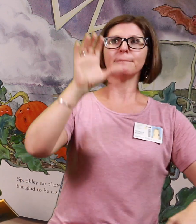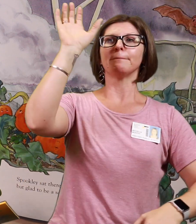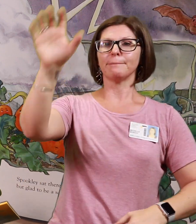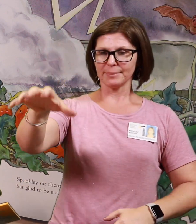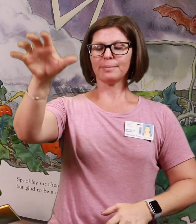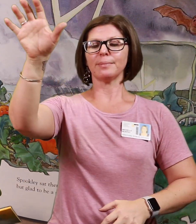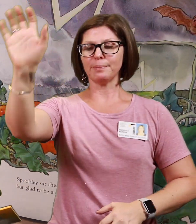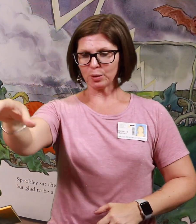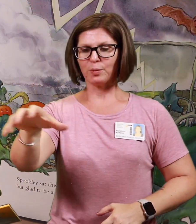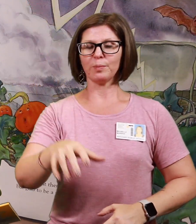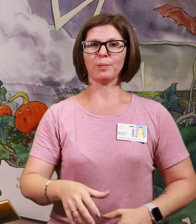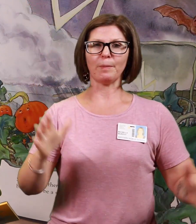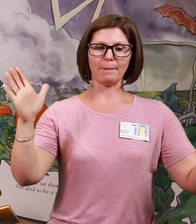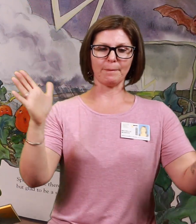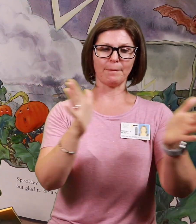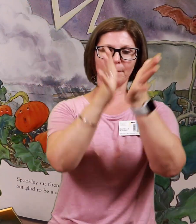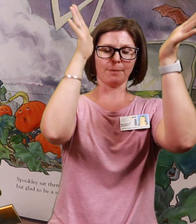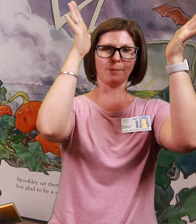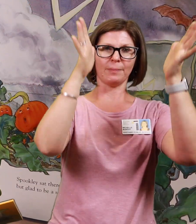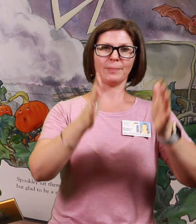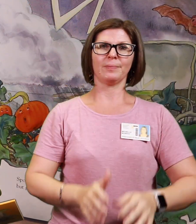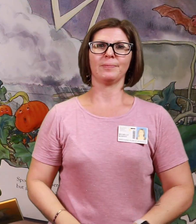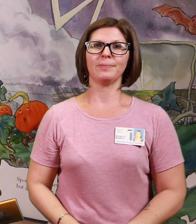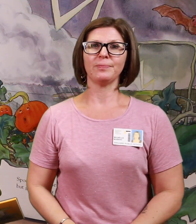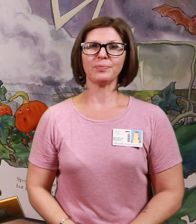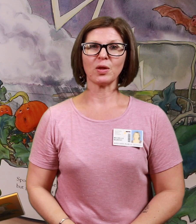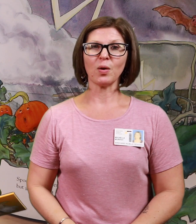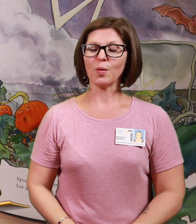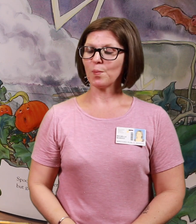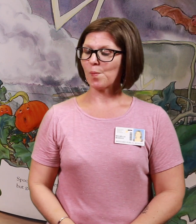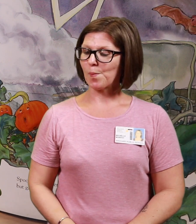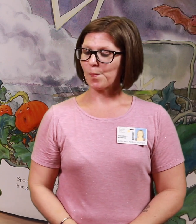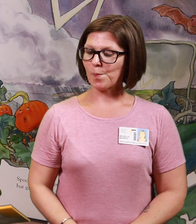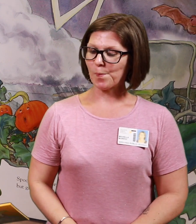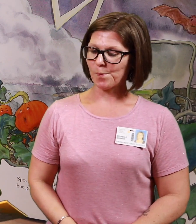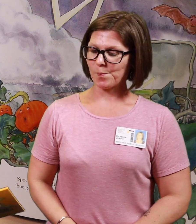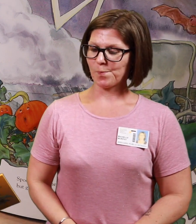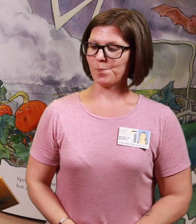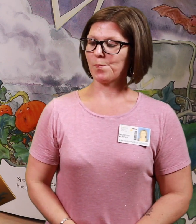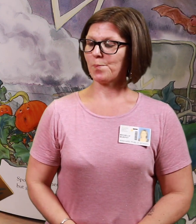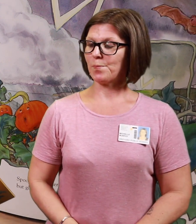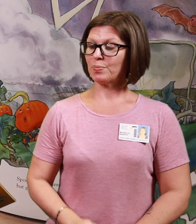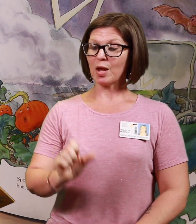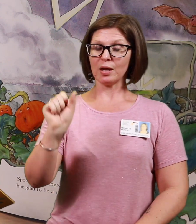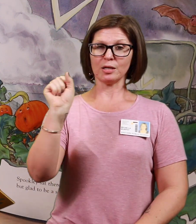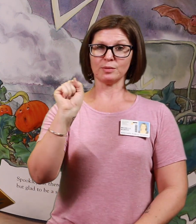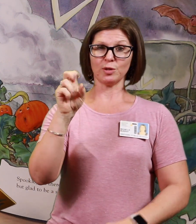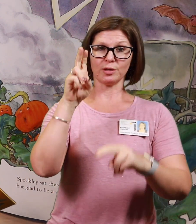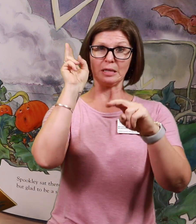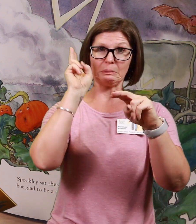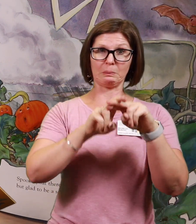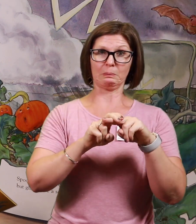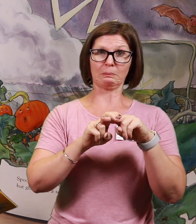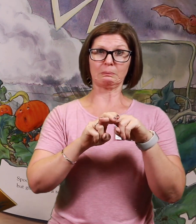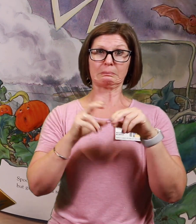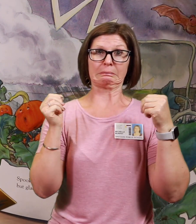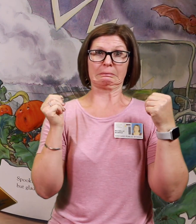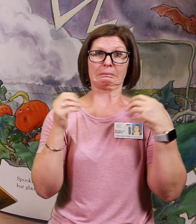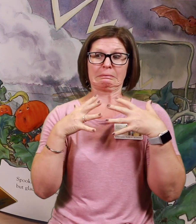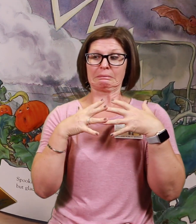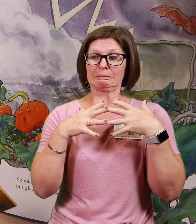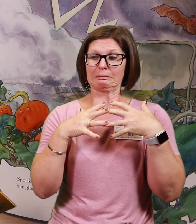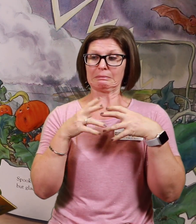right, banging, bashing, what a sight! Spookley sat there filled with